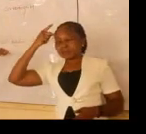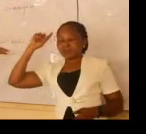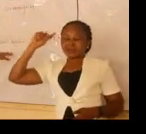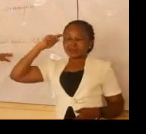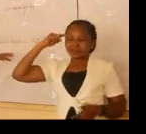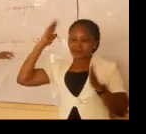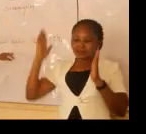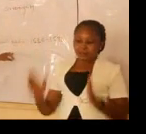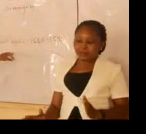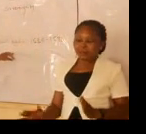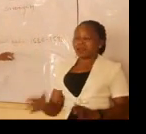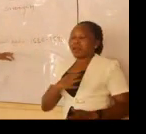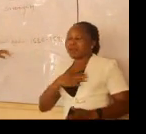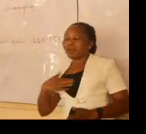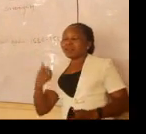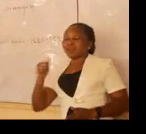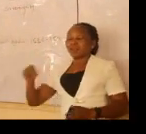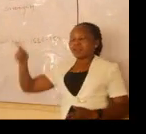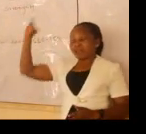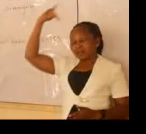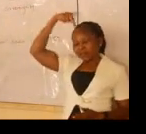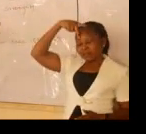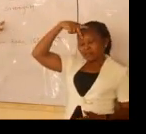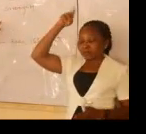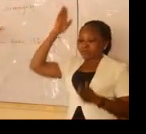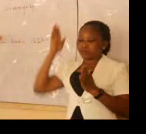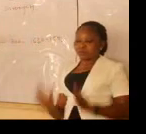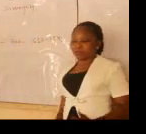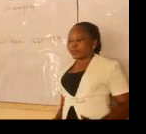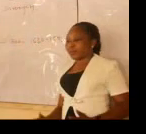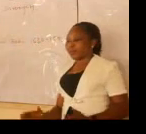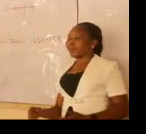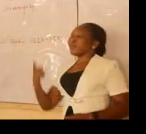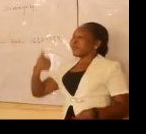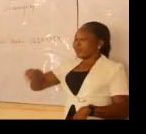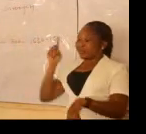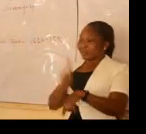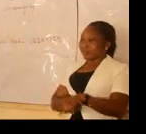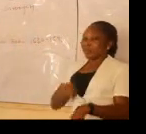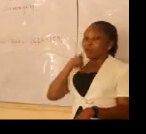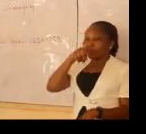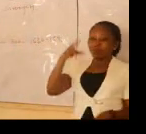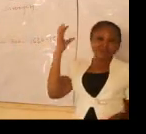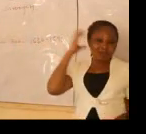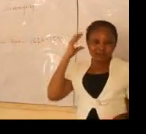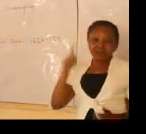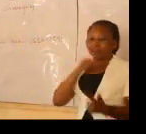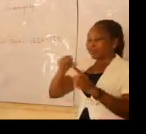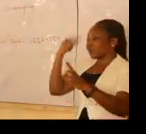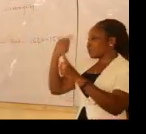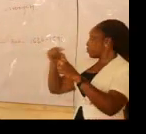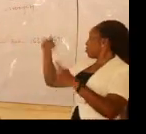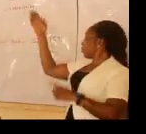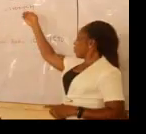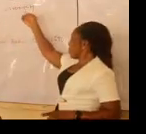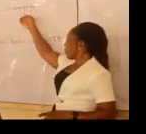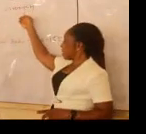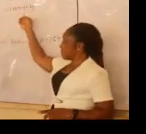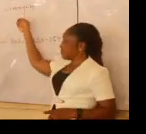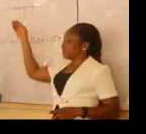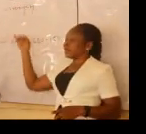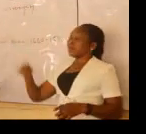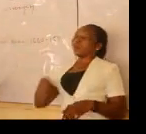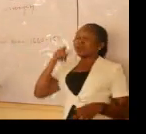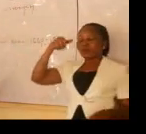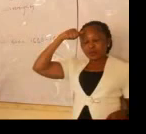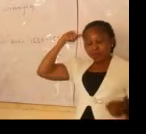what? A philosopher. So each time you hear about sovereignty, your mind should go straight to Govt. So I'm going to write the definition